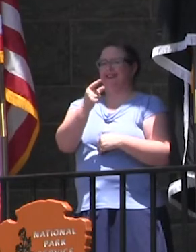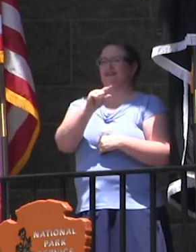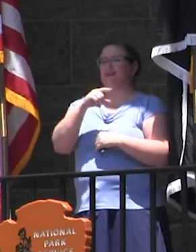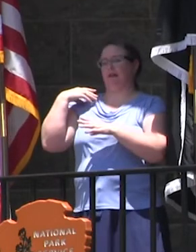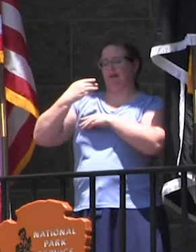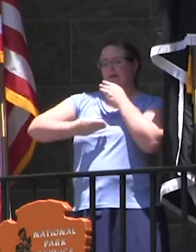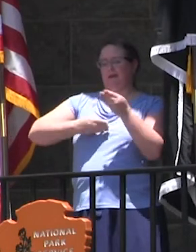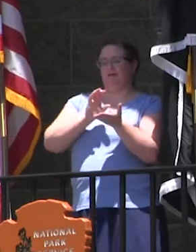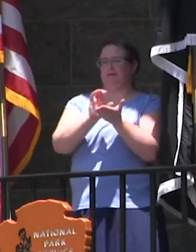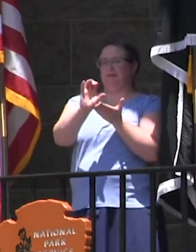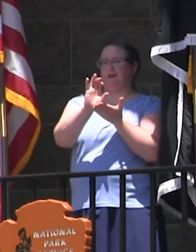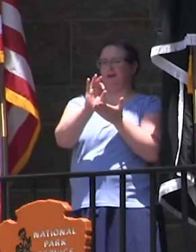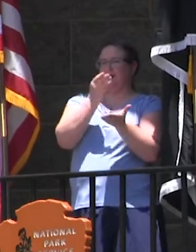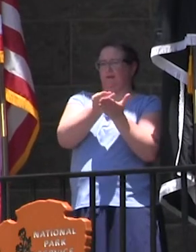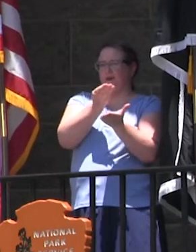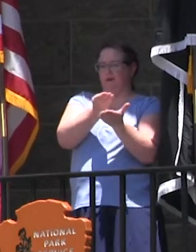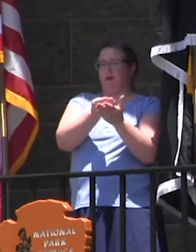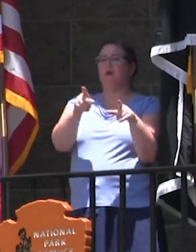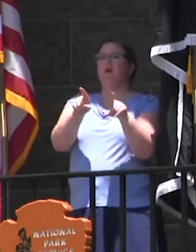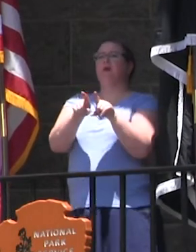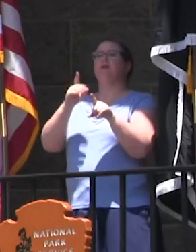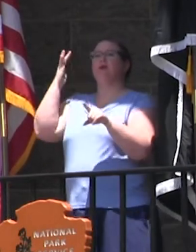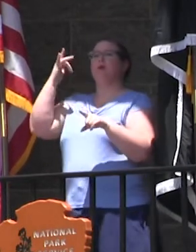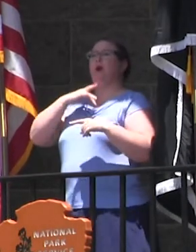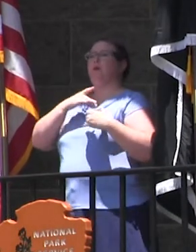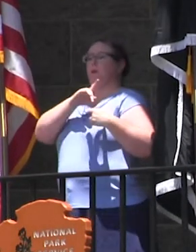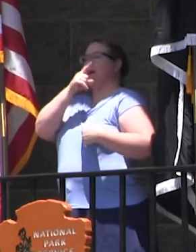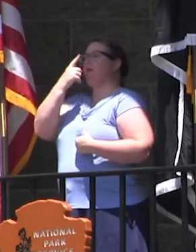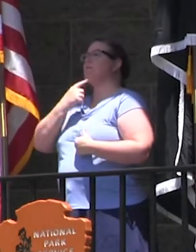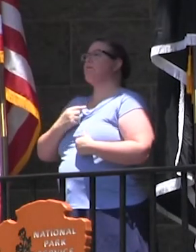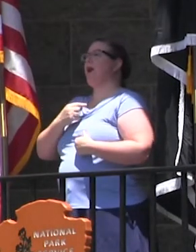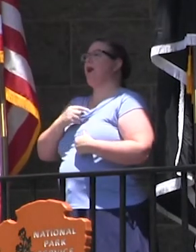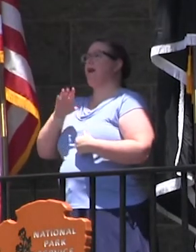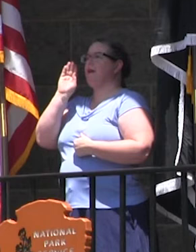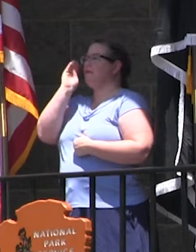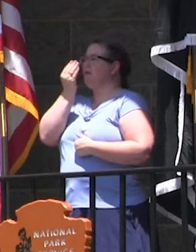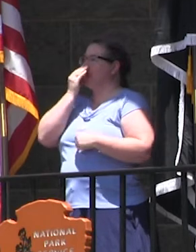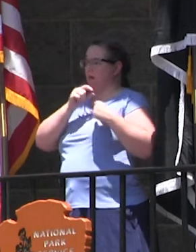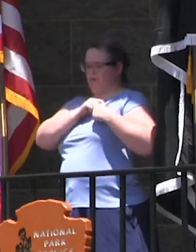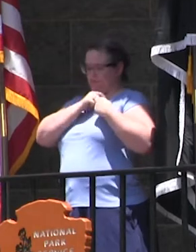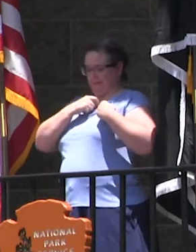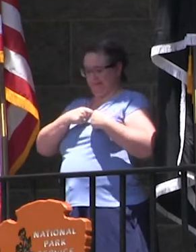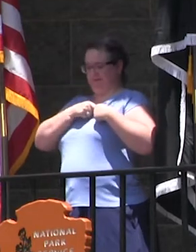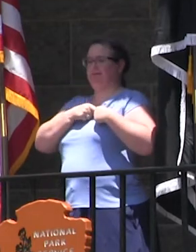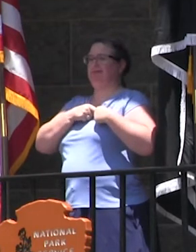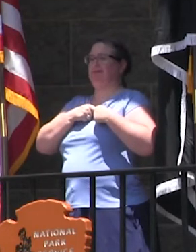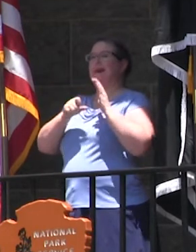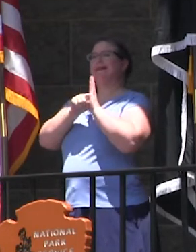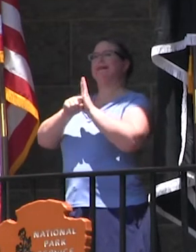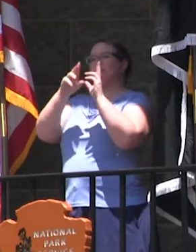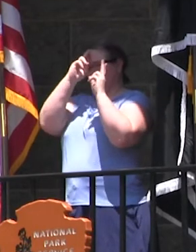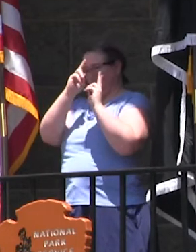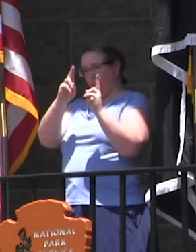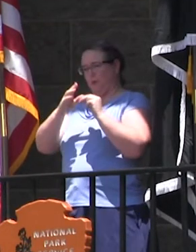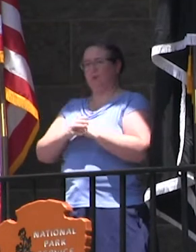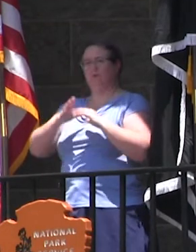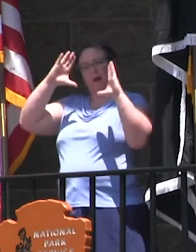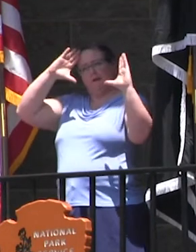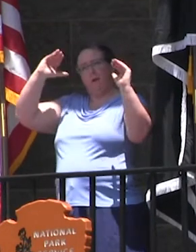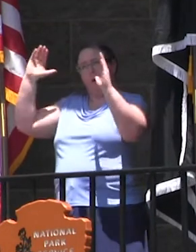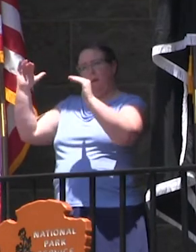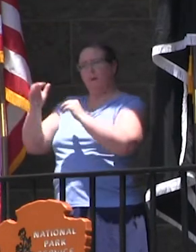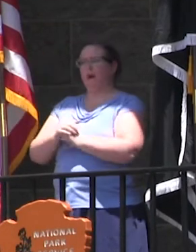Fund. It is also why we wear the poppy, a symbol of hope that sprouted on a Belgian battlefield. Memorial Day is not